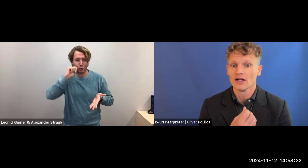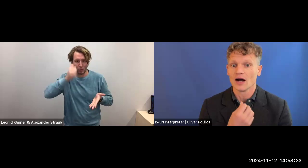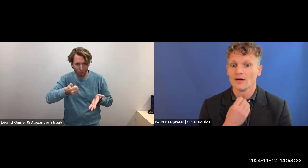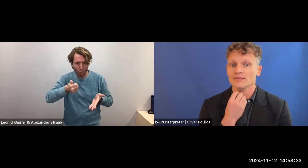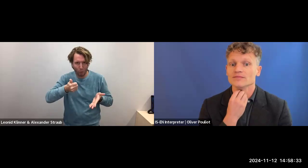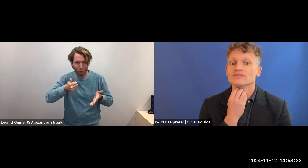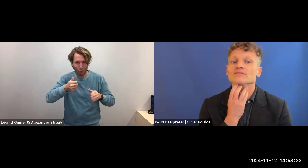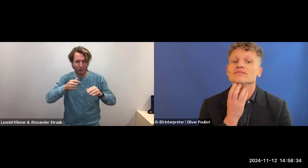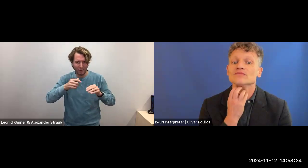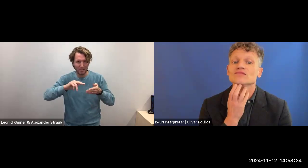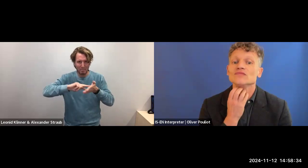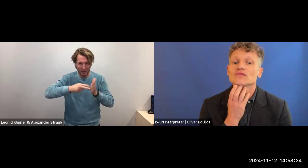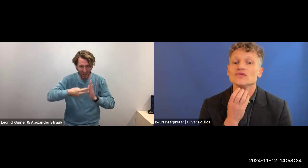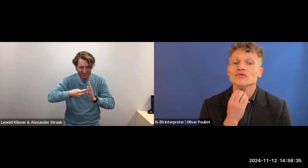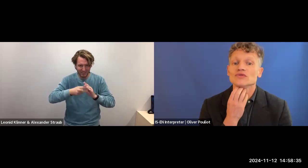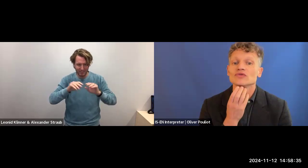So